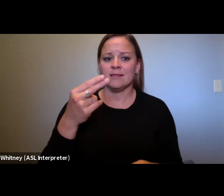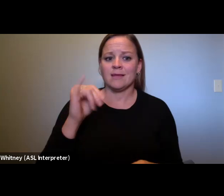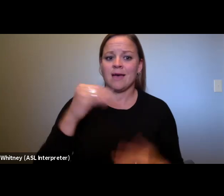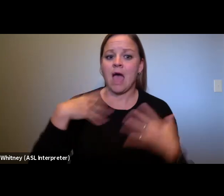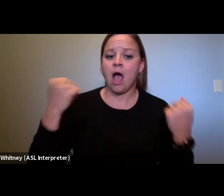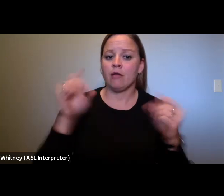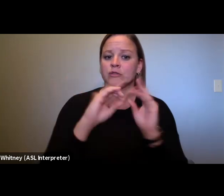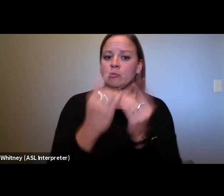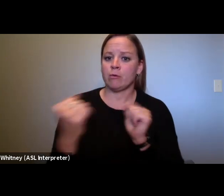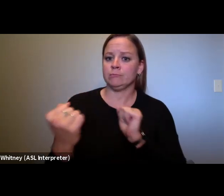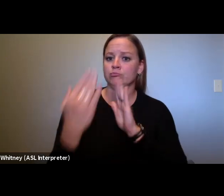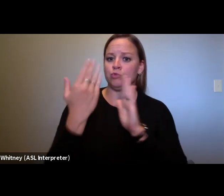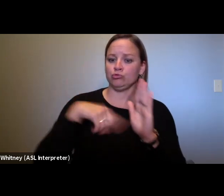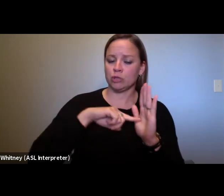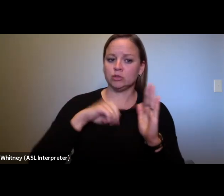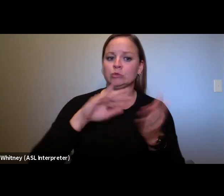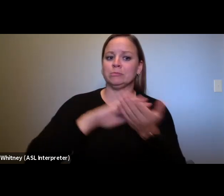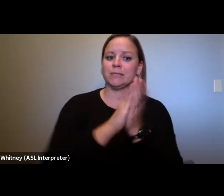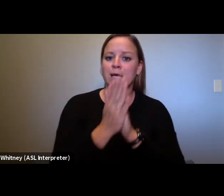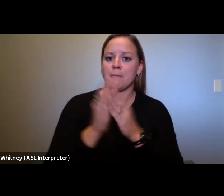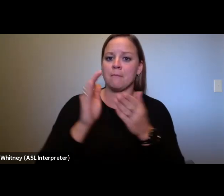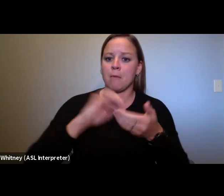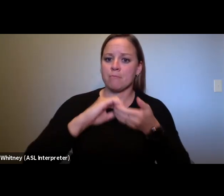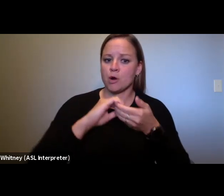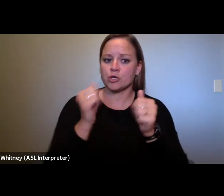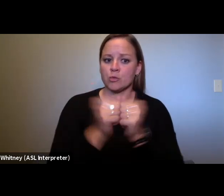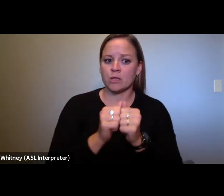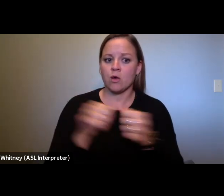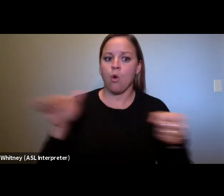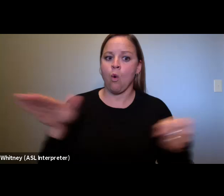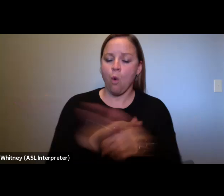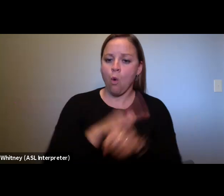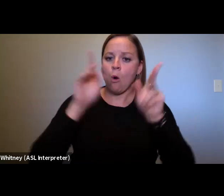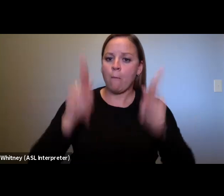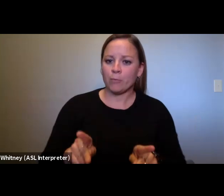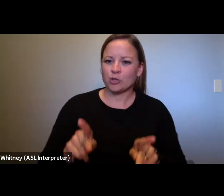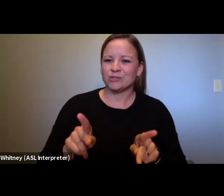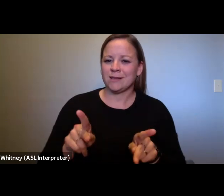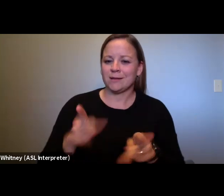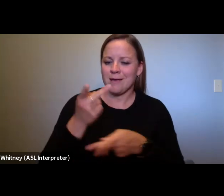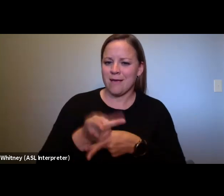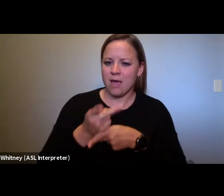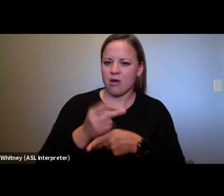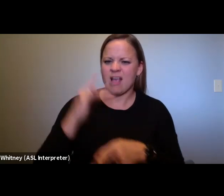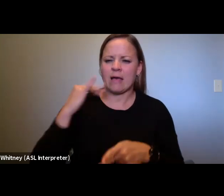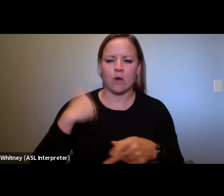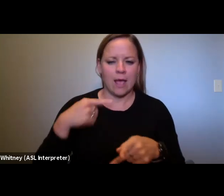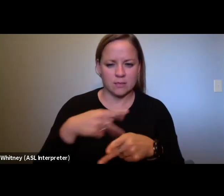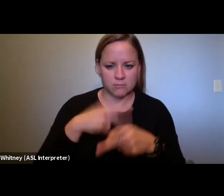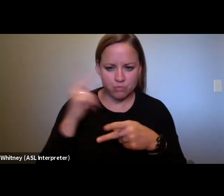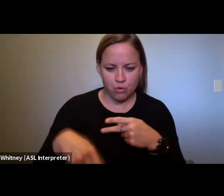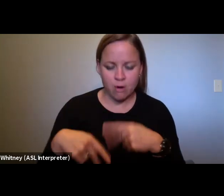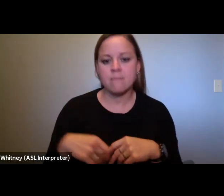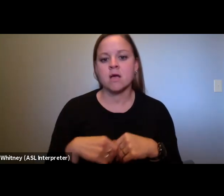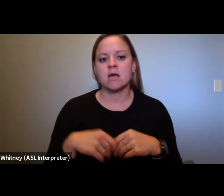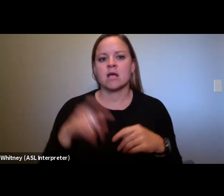Mora County to become a partner with the whole person care. California has this program, or had, is set to expire on